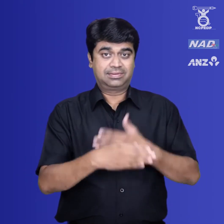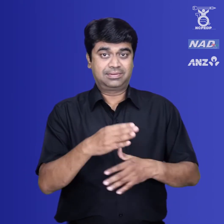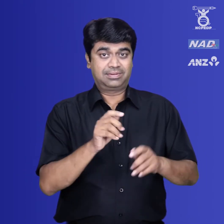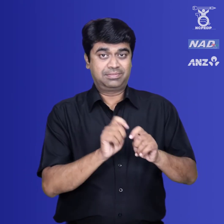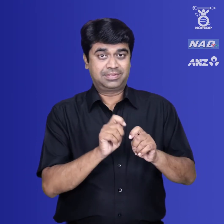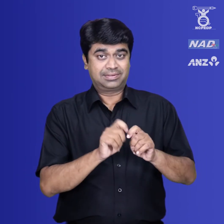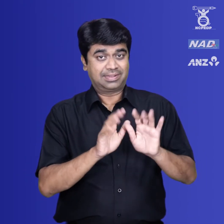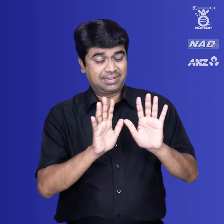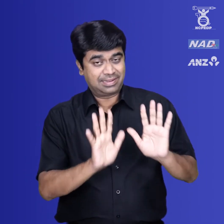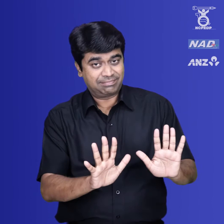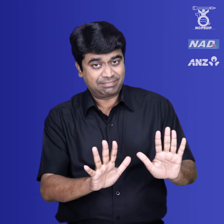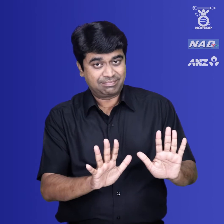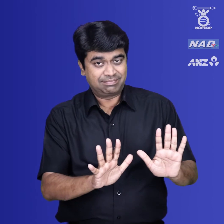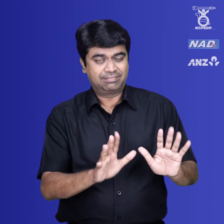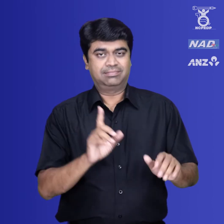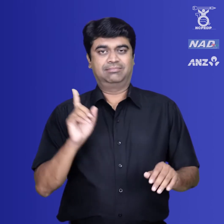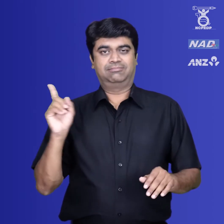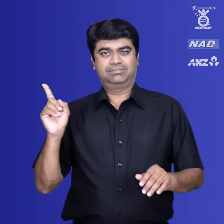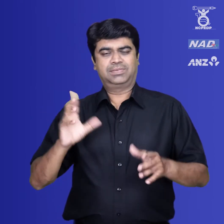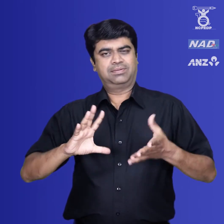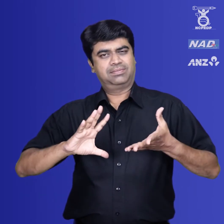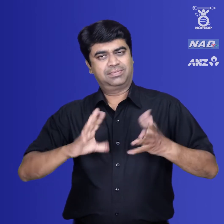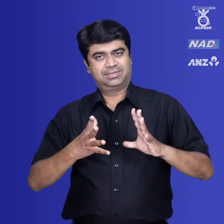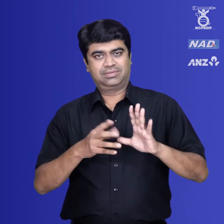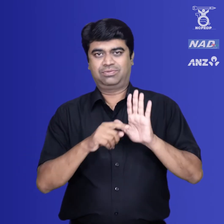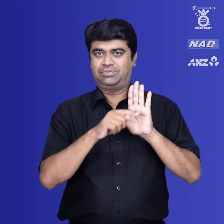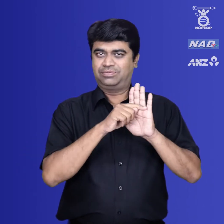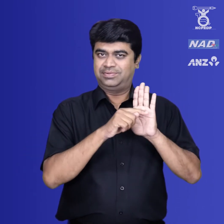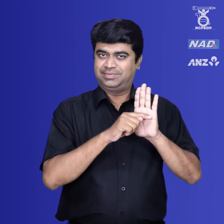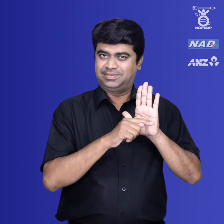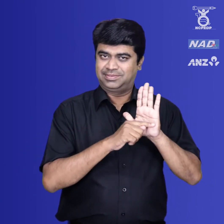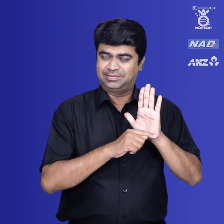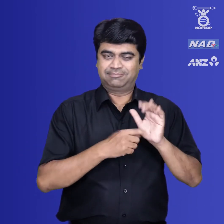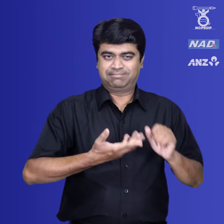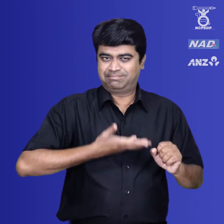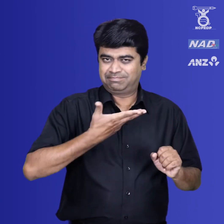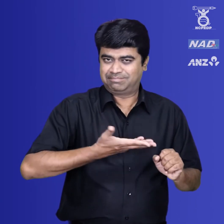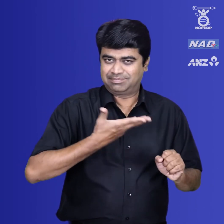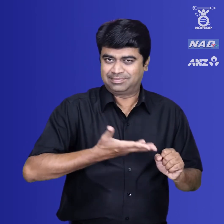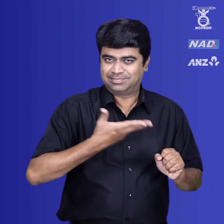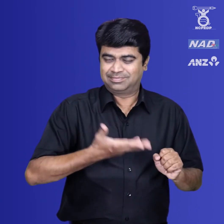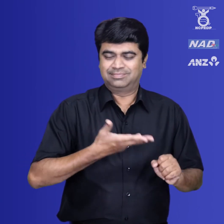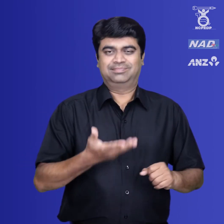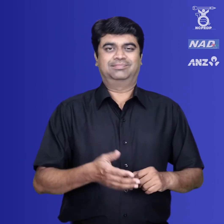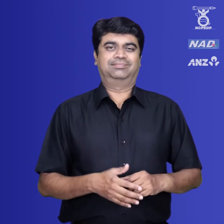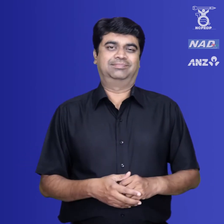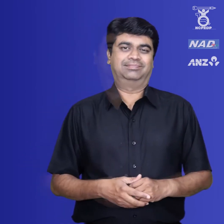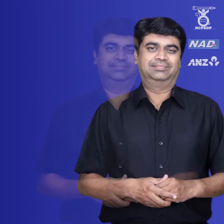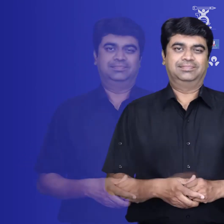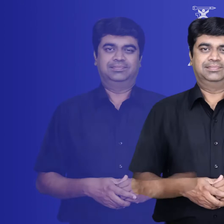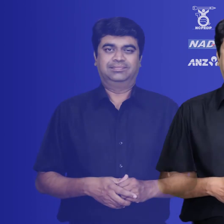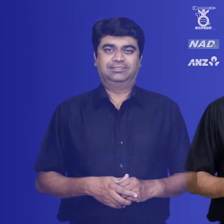consult the non-governmental organizations working for the cause of persons with disabilities.